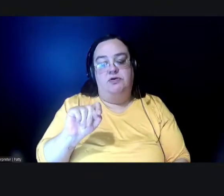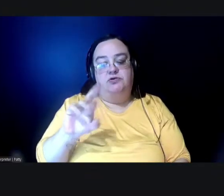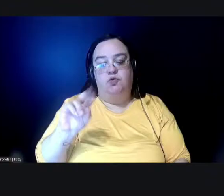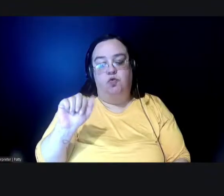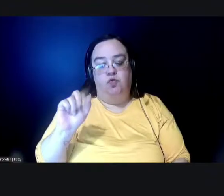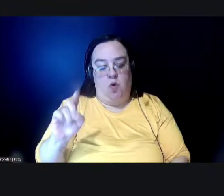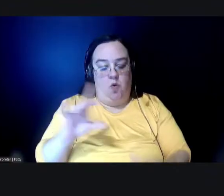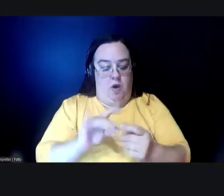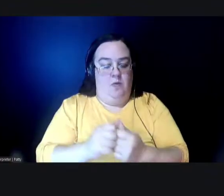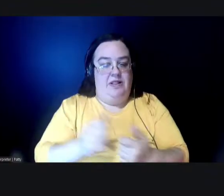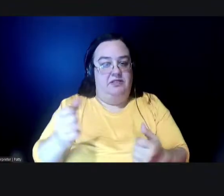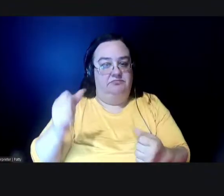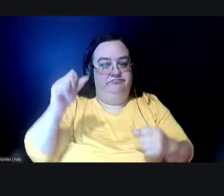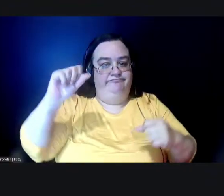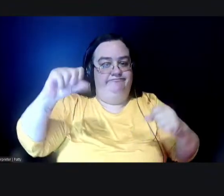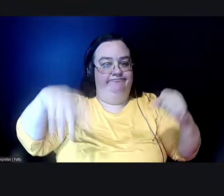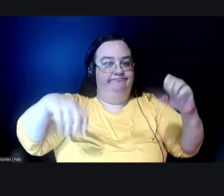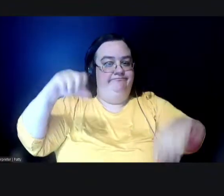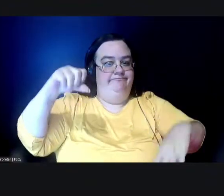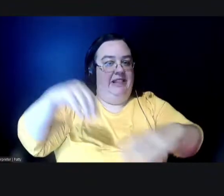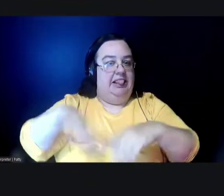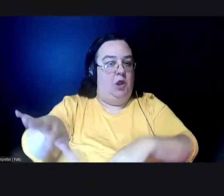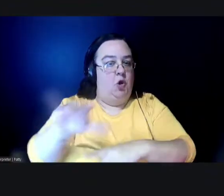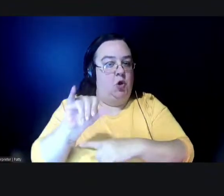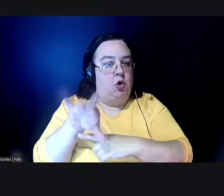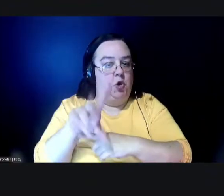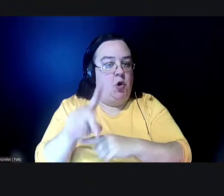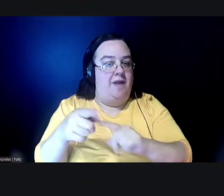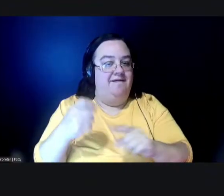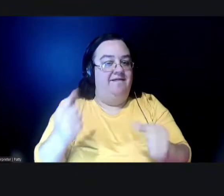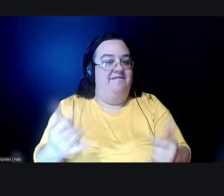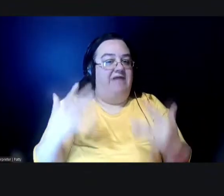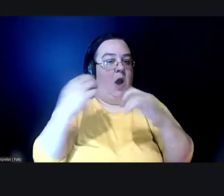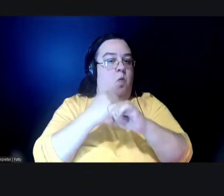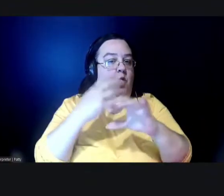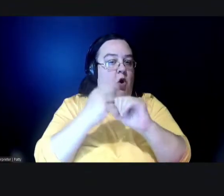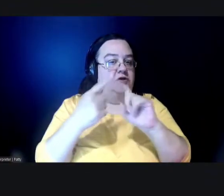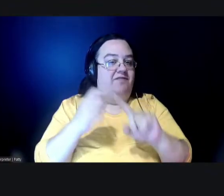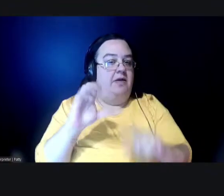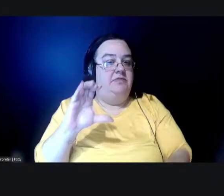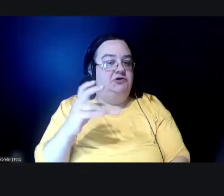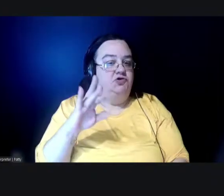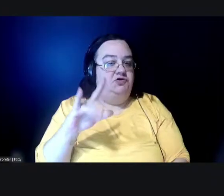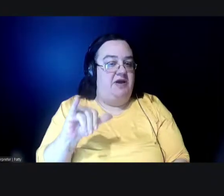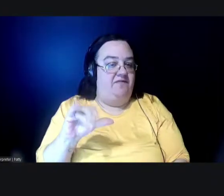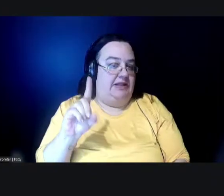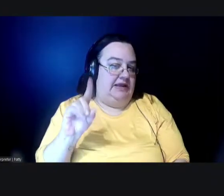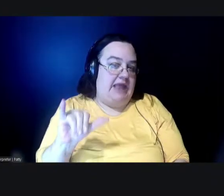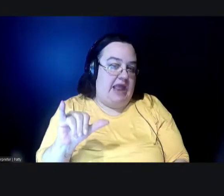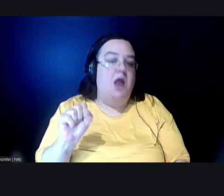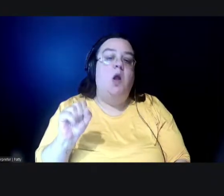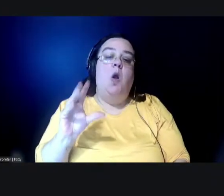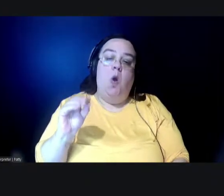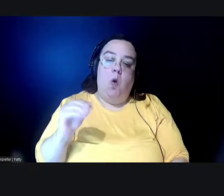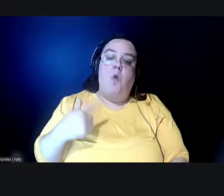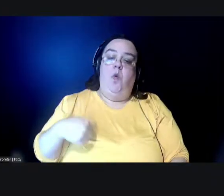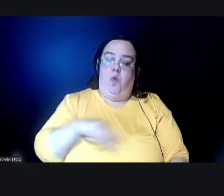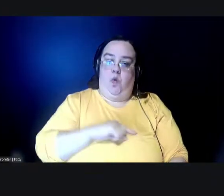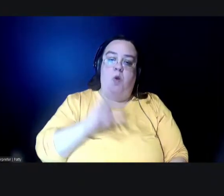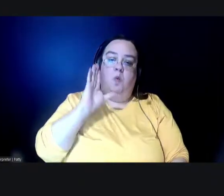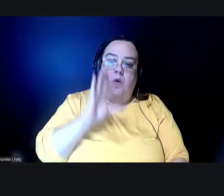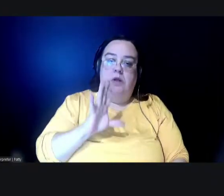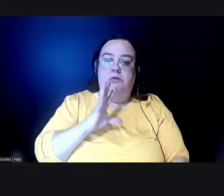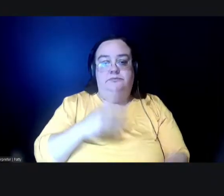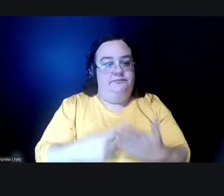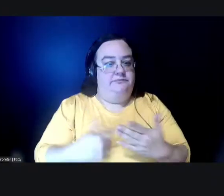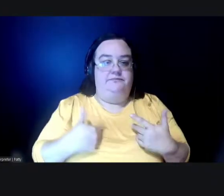regarding debris in their yards from the fireworks from Cheverly Day. So we will be discussing. I don't want